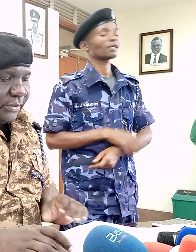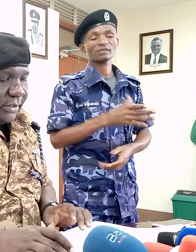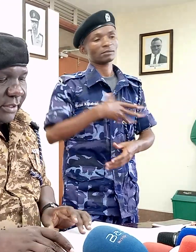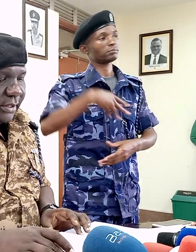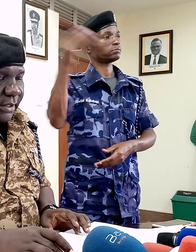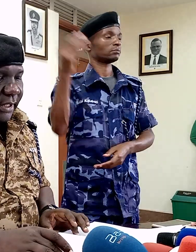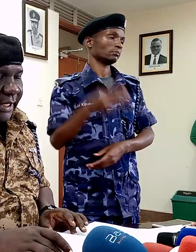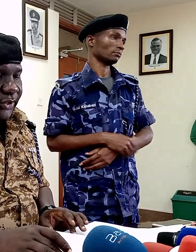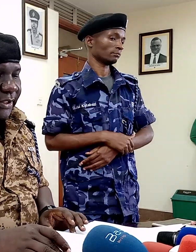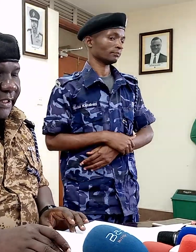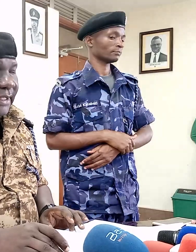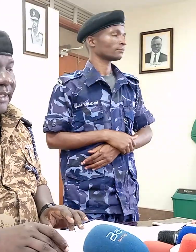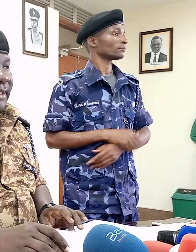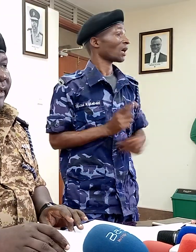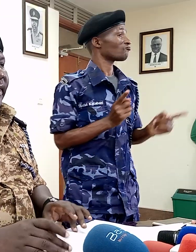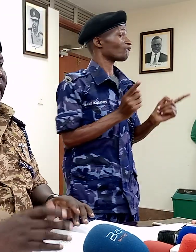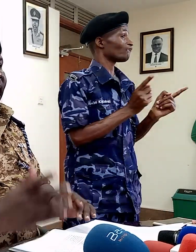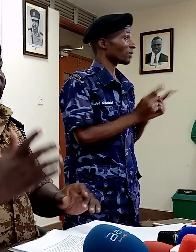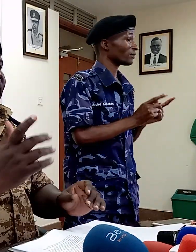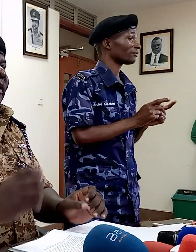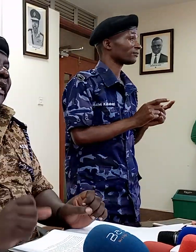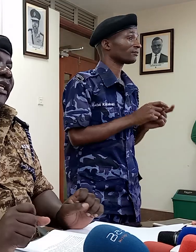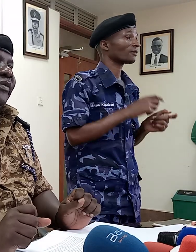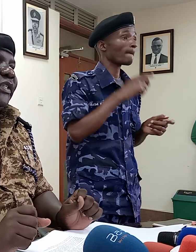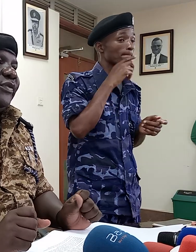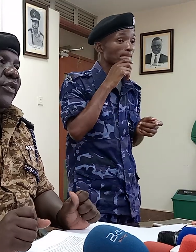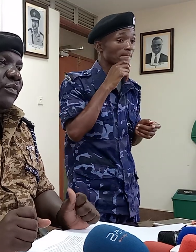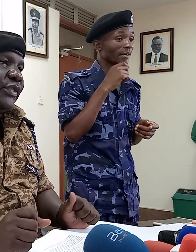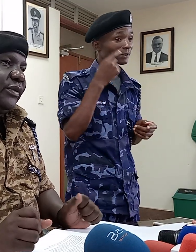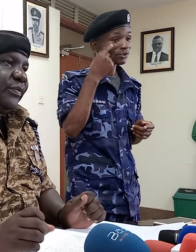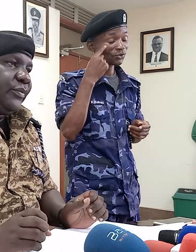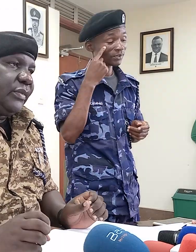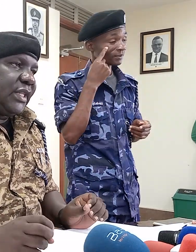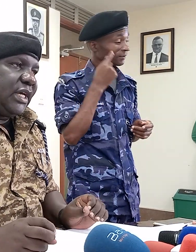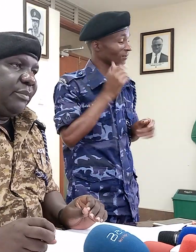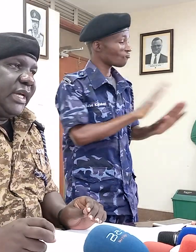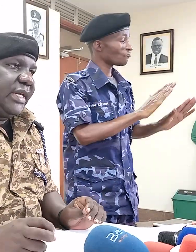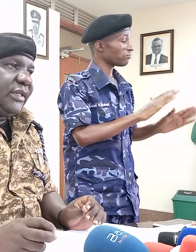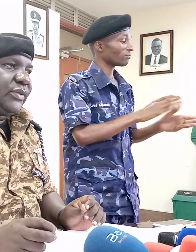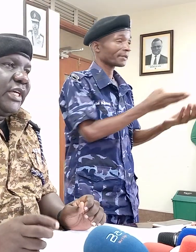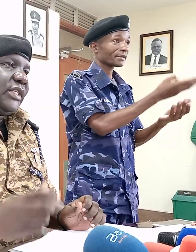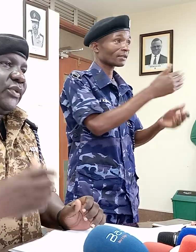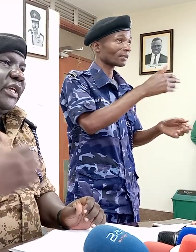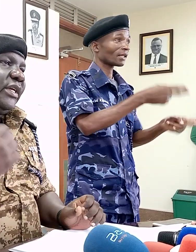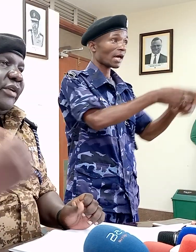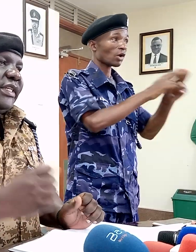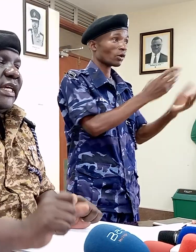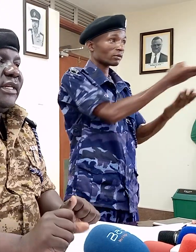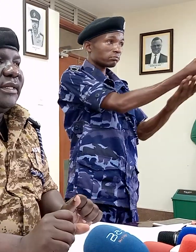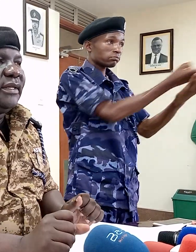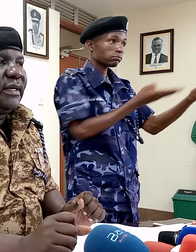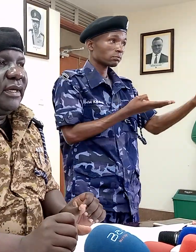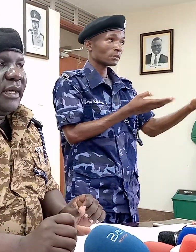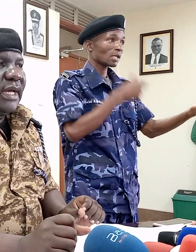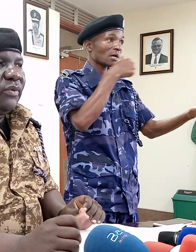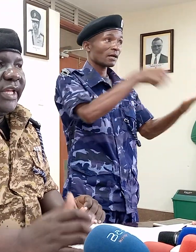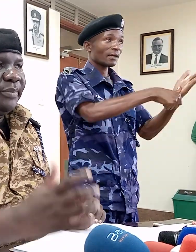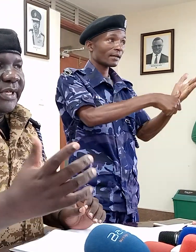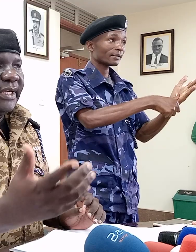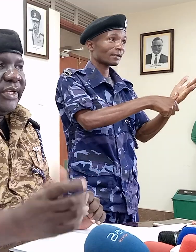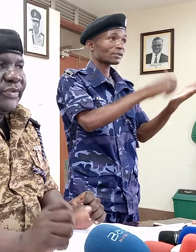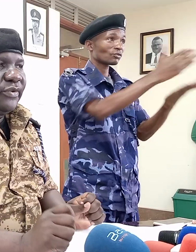out. Shortly, he realized that he had left his forms behind. So that is when he returned,